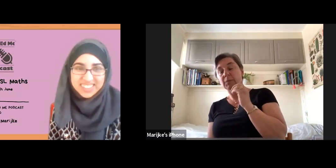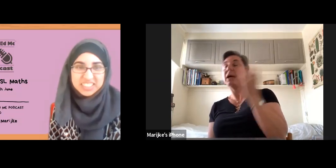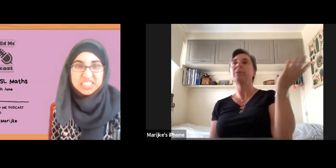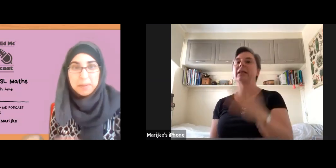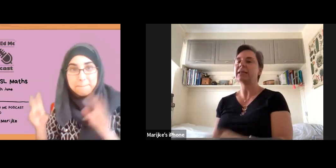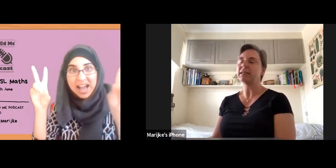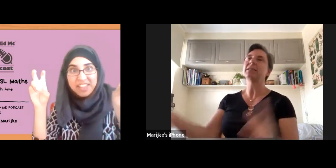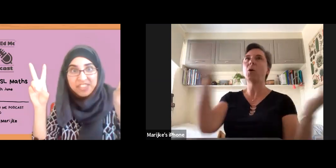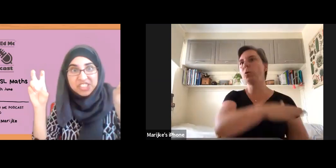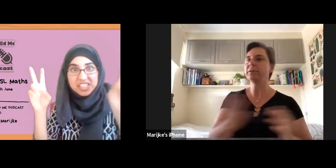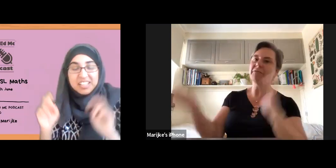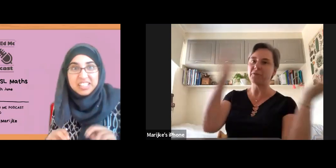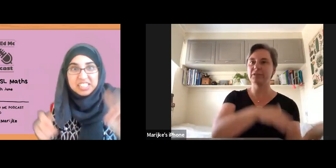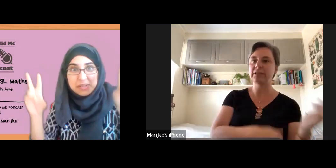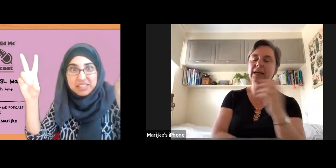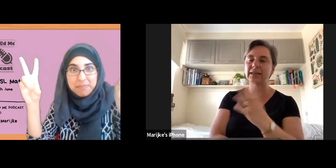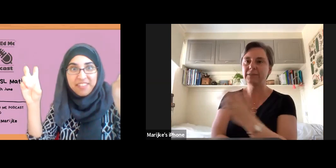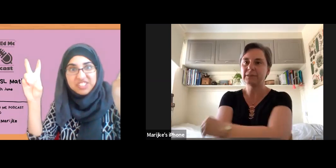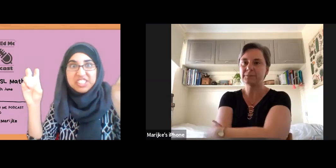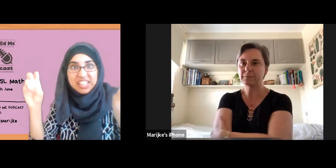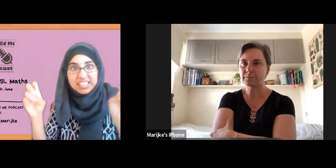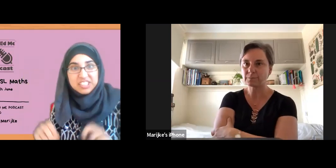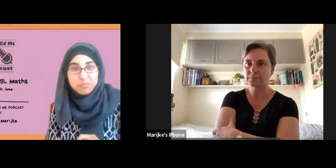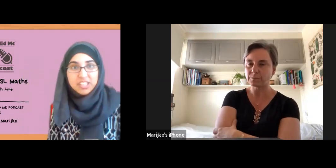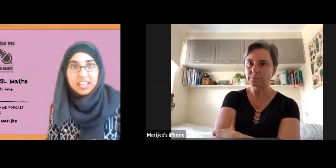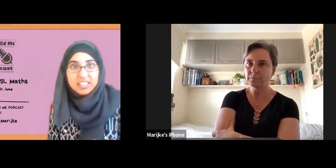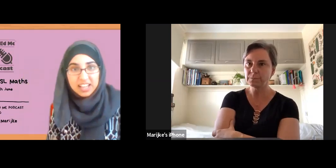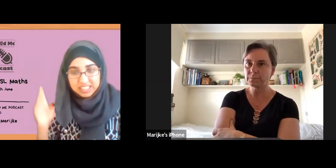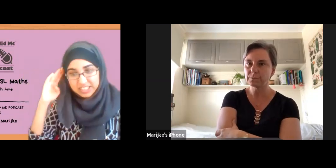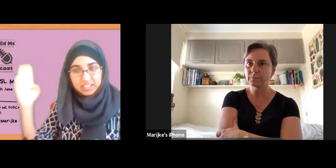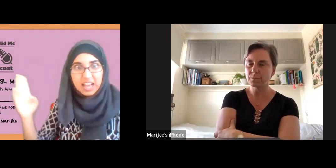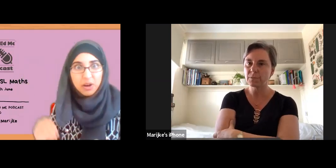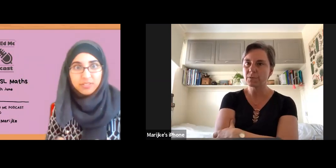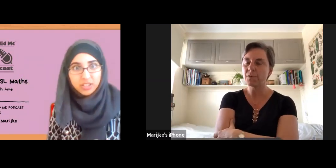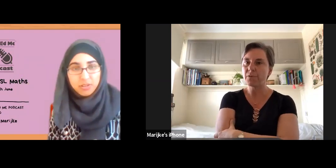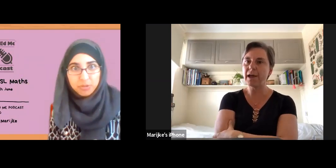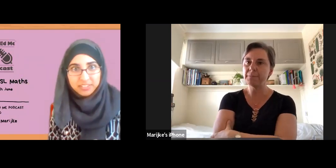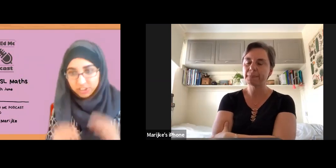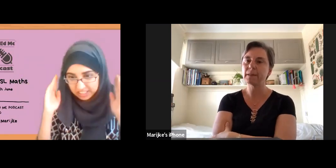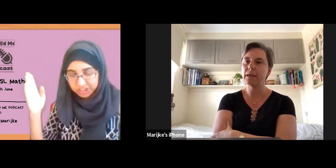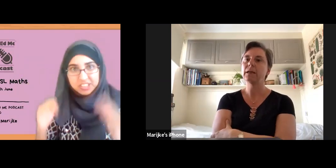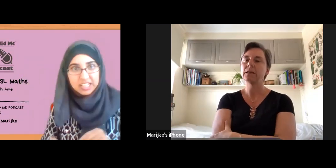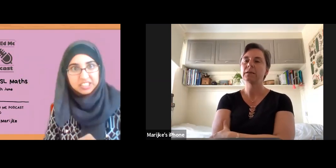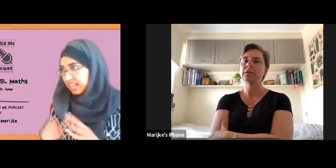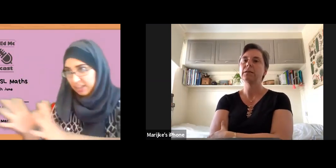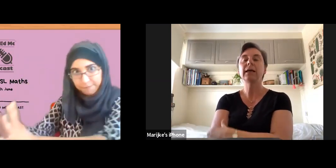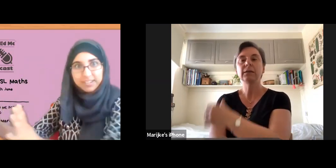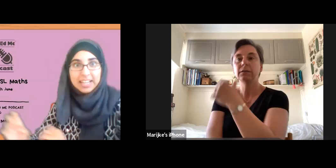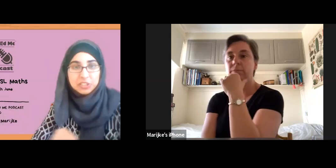but anyway, that's a whole different. Maths is seen as something that is like out of our comprehension. It's just it's like a different language in